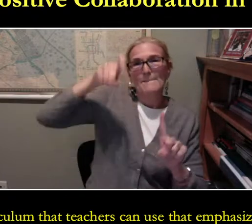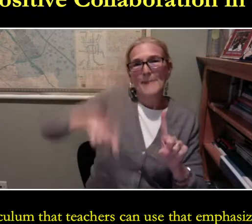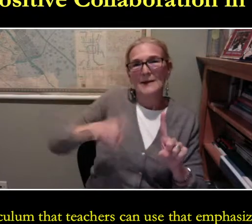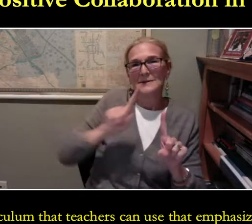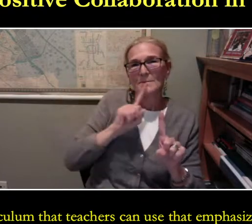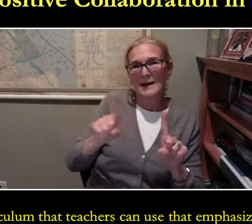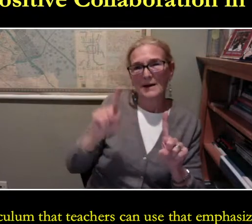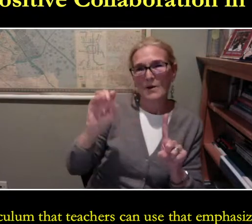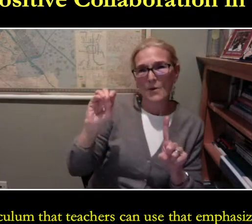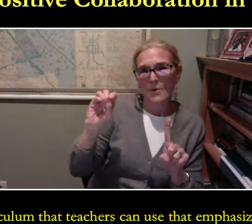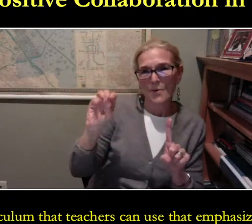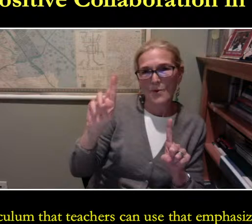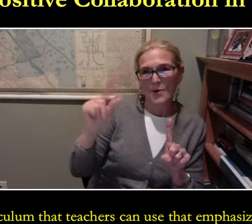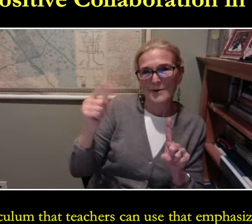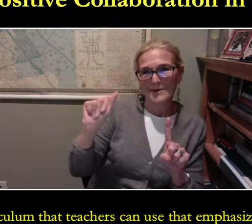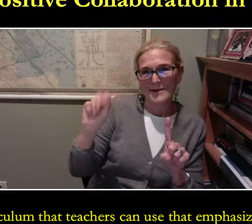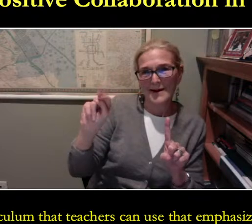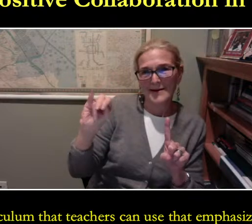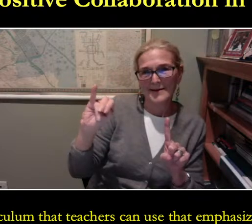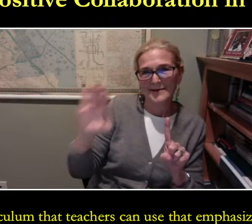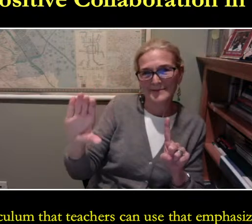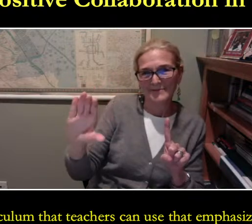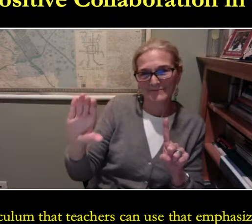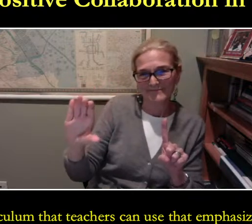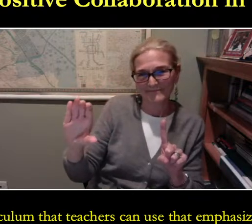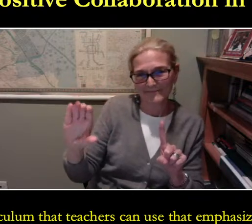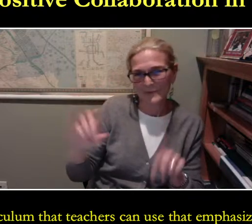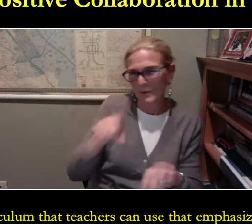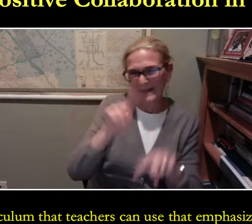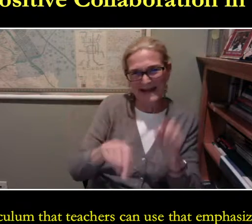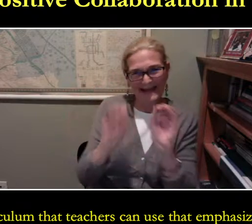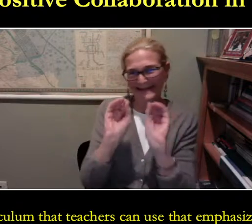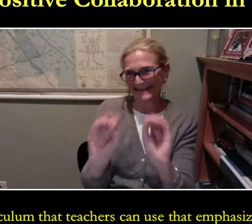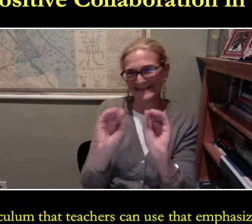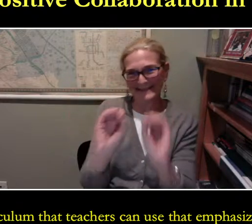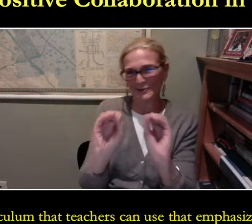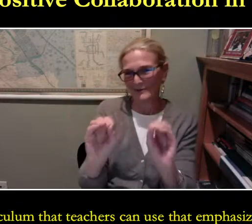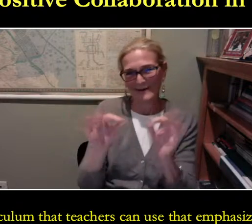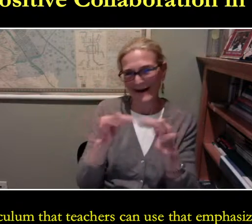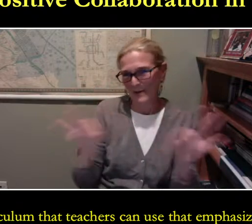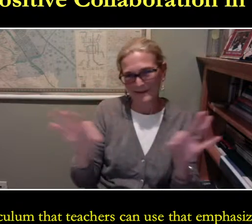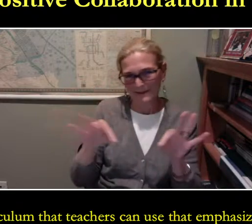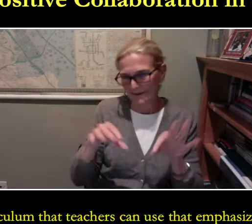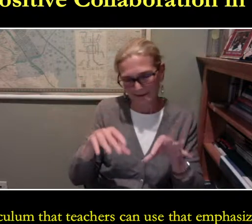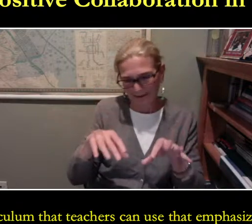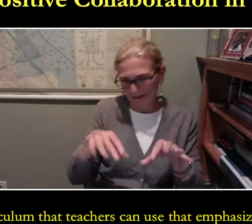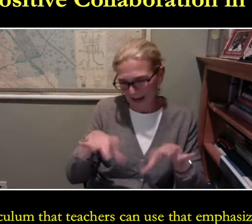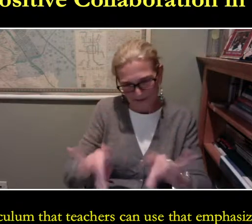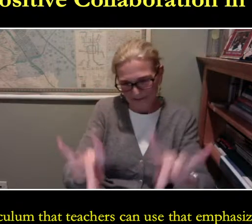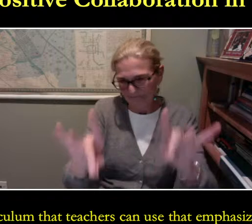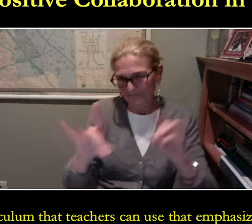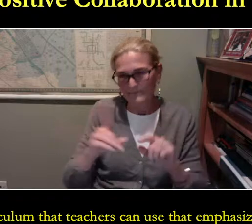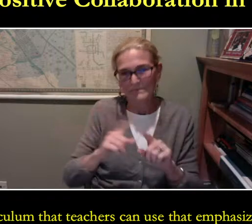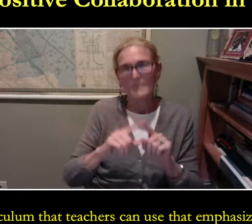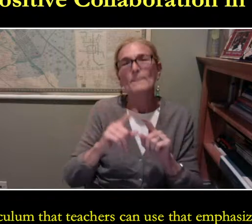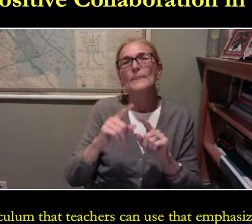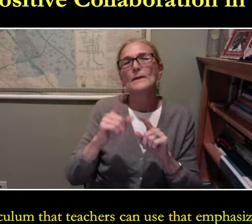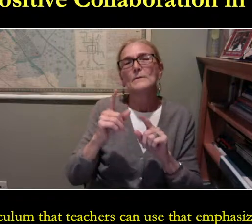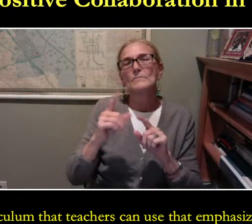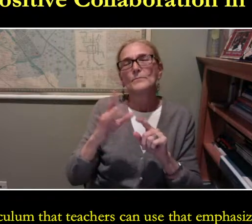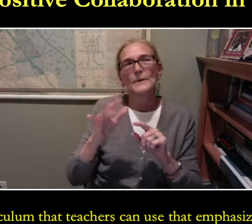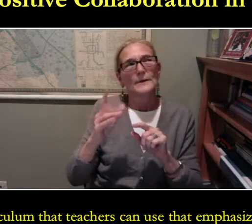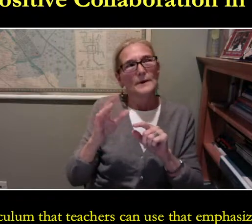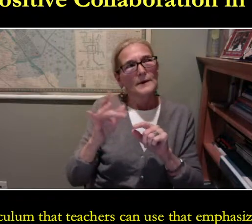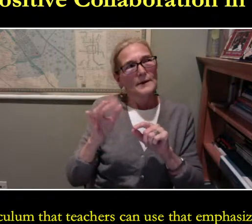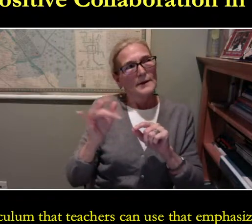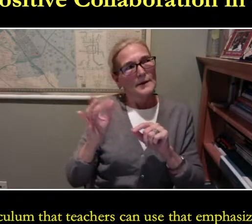Sad to say that language acquisition in and of itself has to be organic. There isn't a